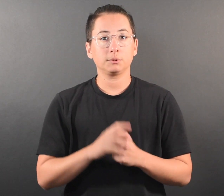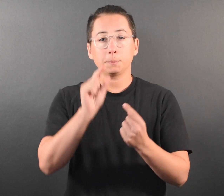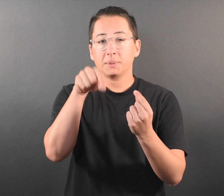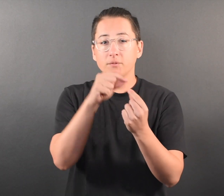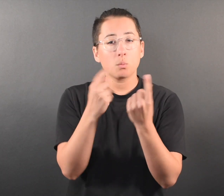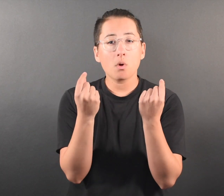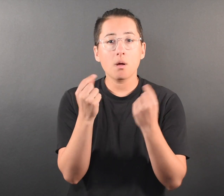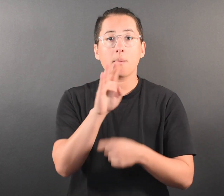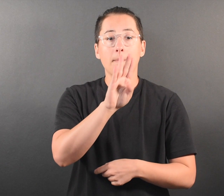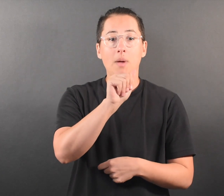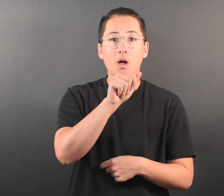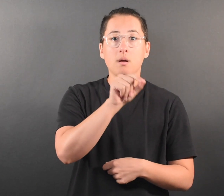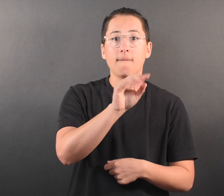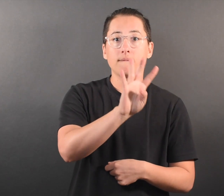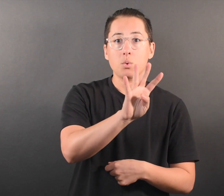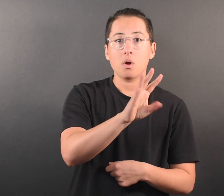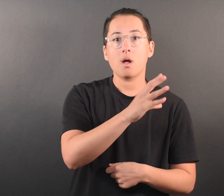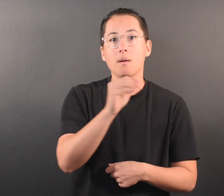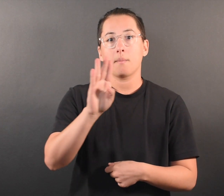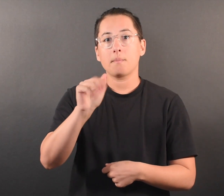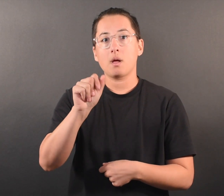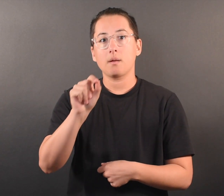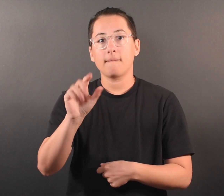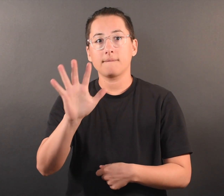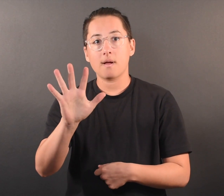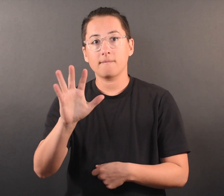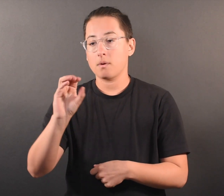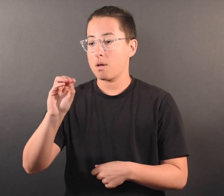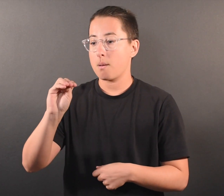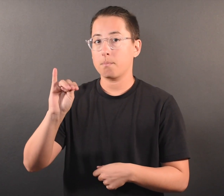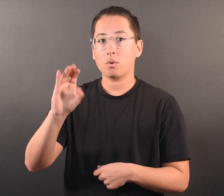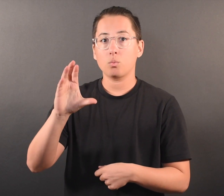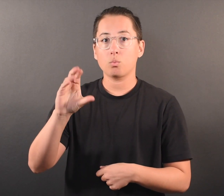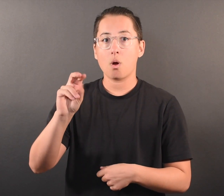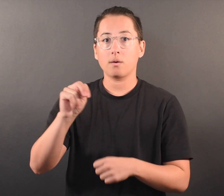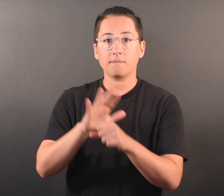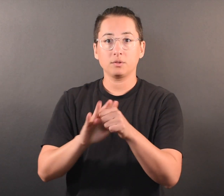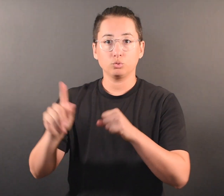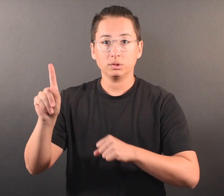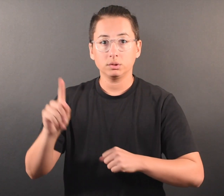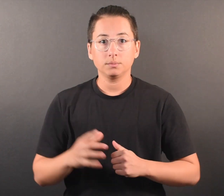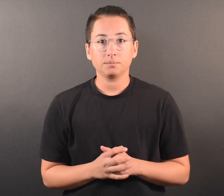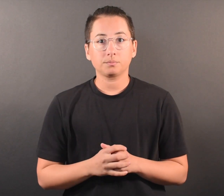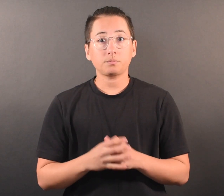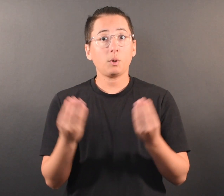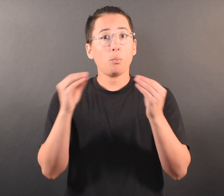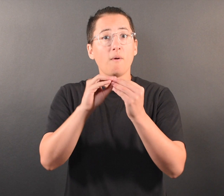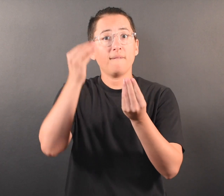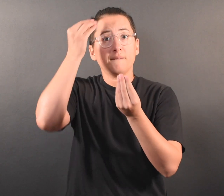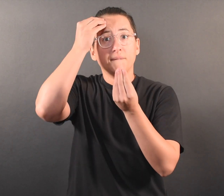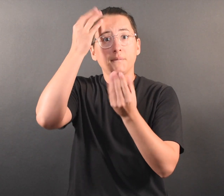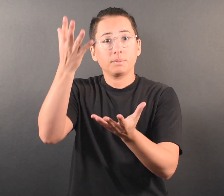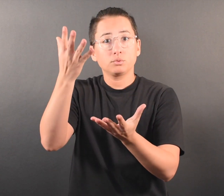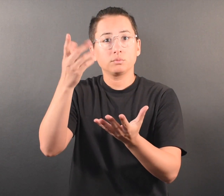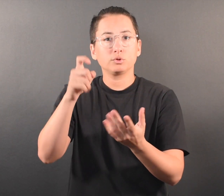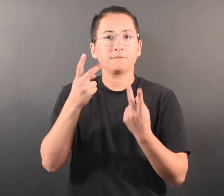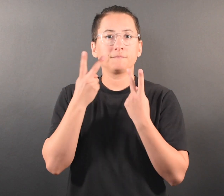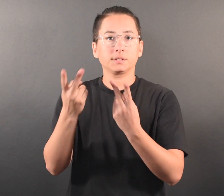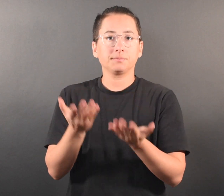spreading, specifically the BA.4 and BA.5 Omicron variants. For more information on